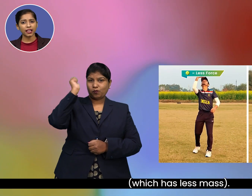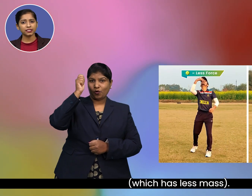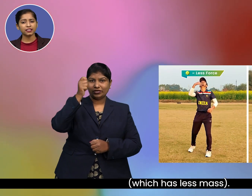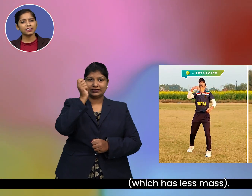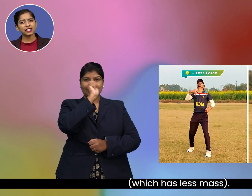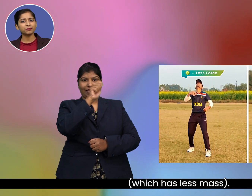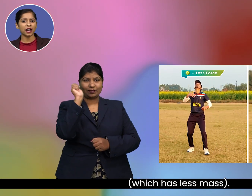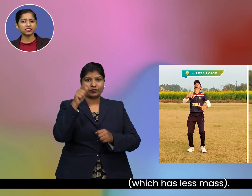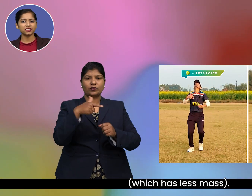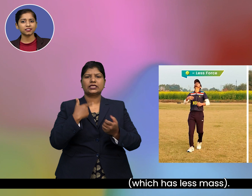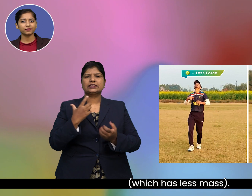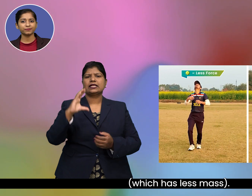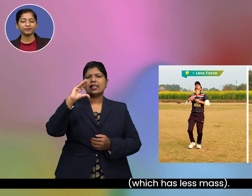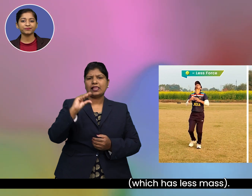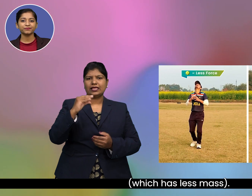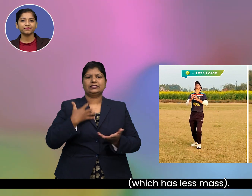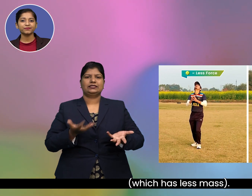which has less mass.